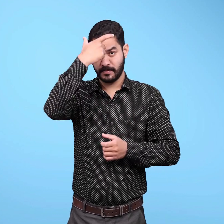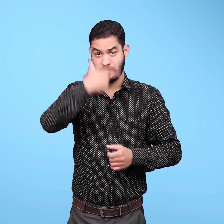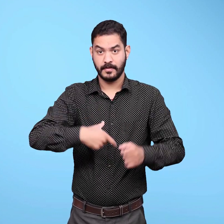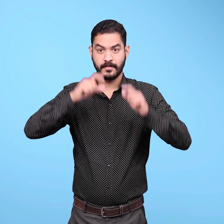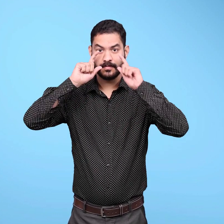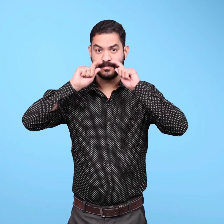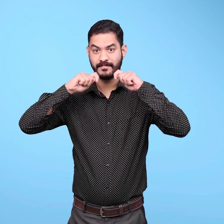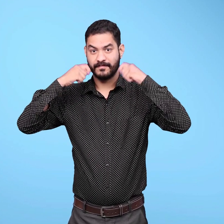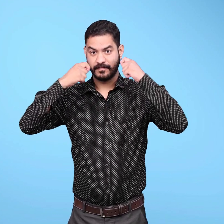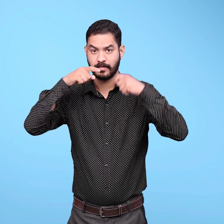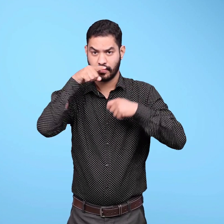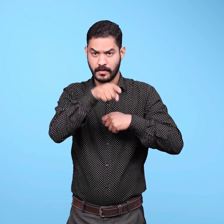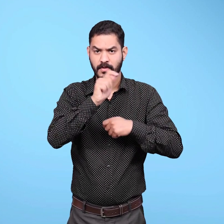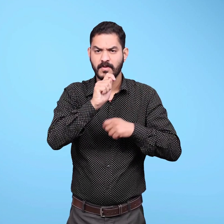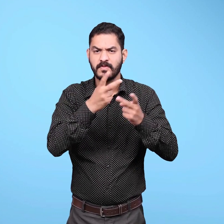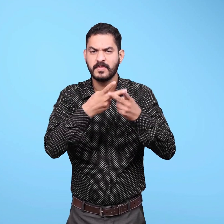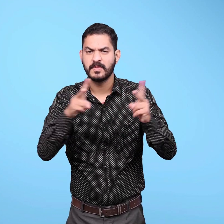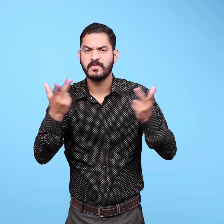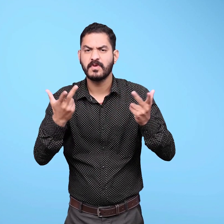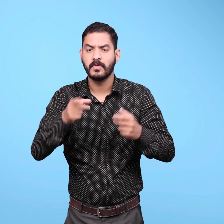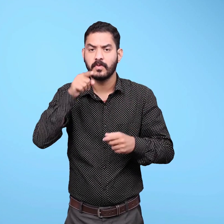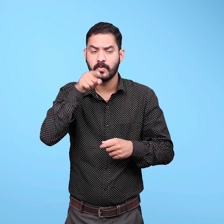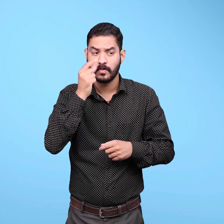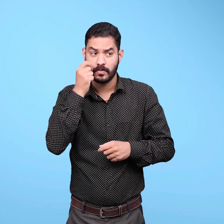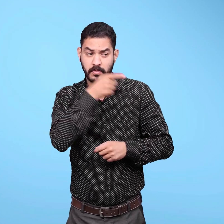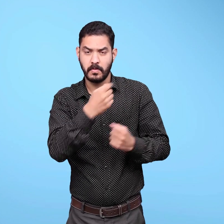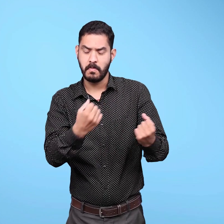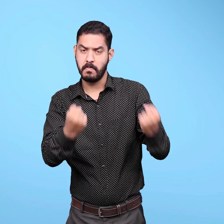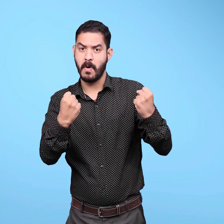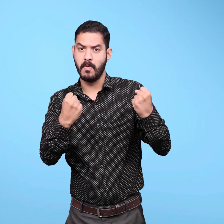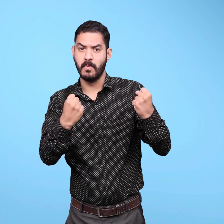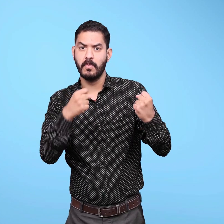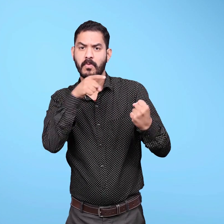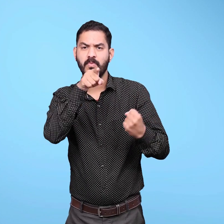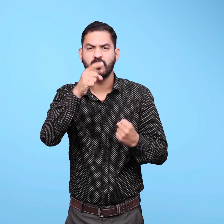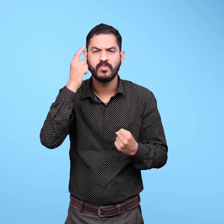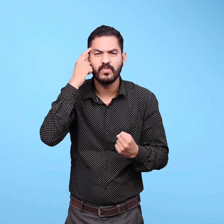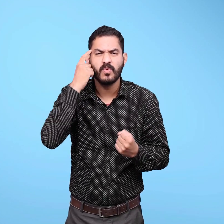Describe the functions of Gram Bhojak. Why do you think he was powerful?